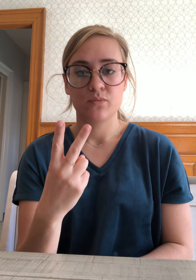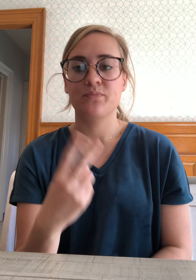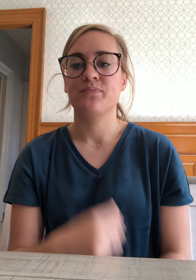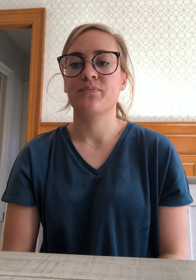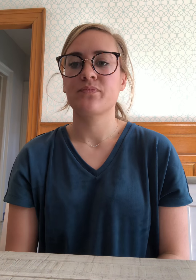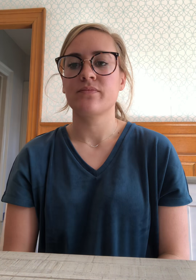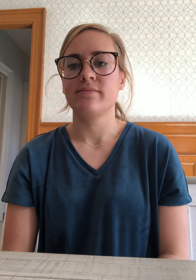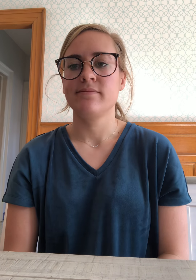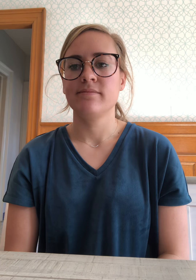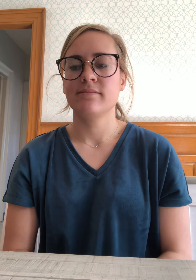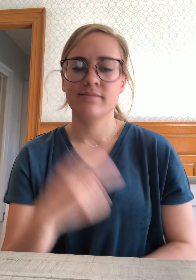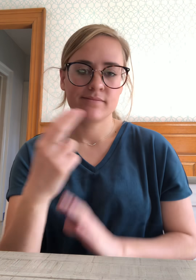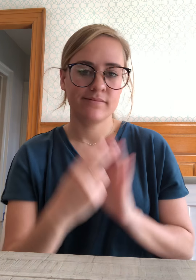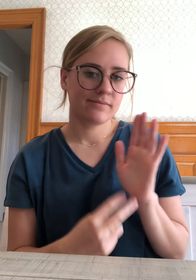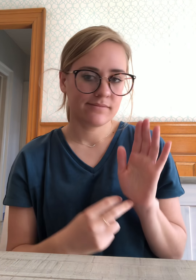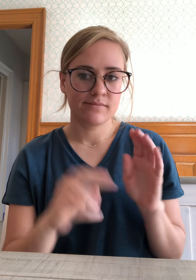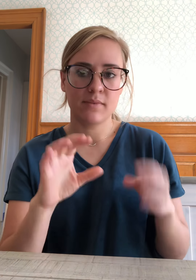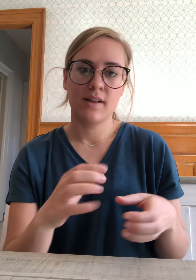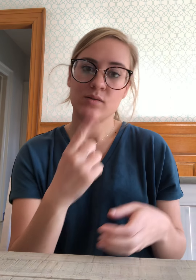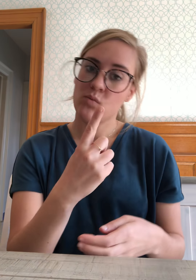Class 1, type 3,